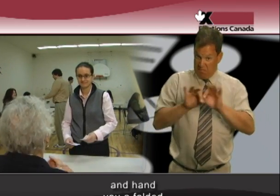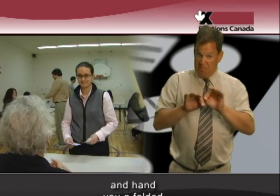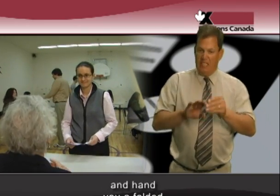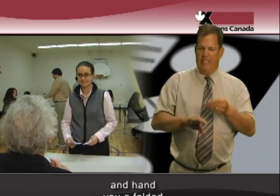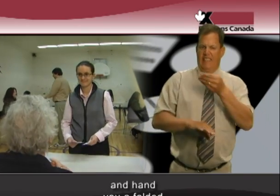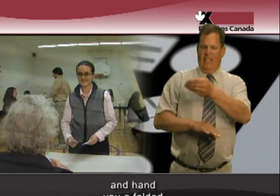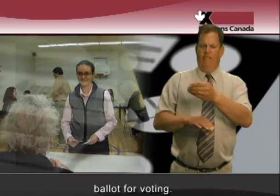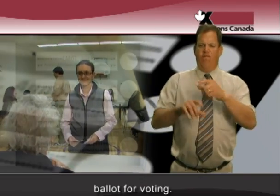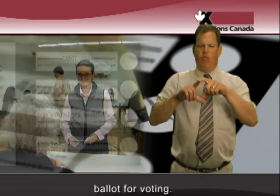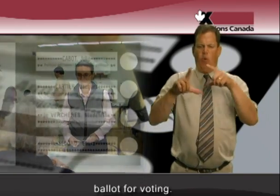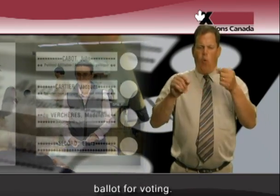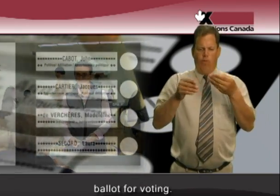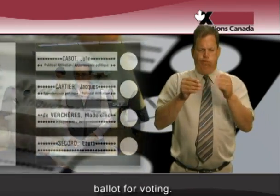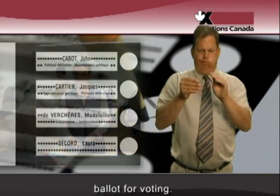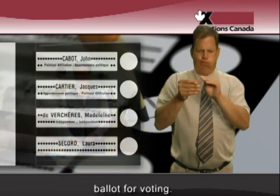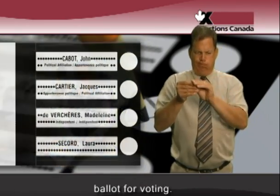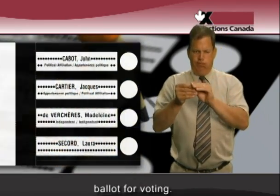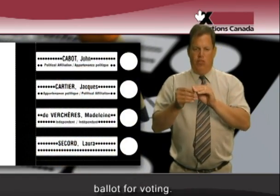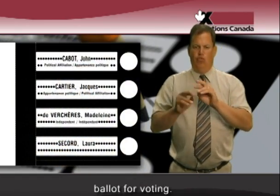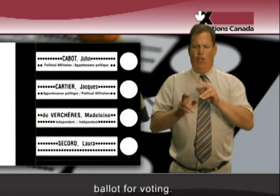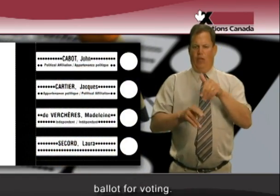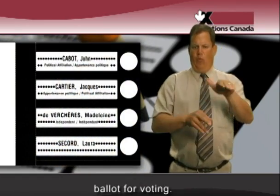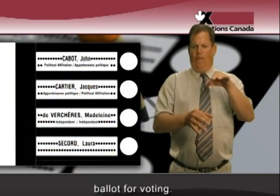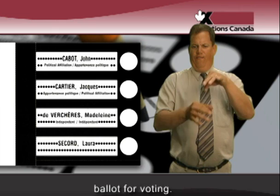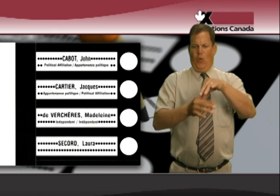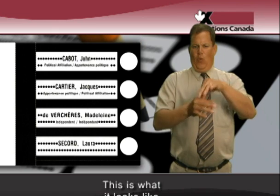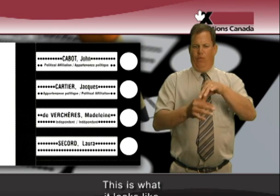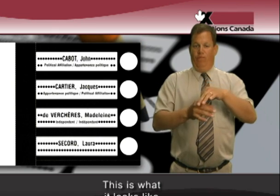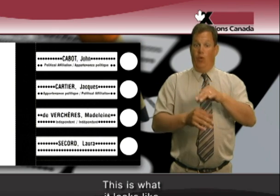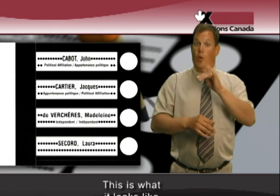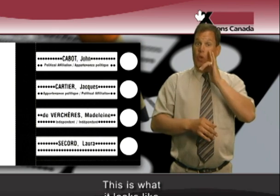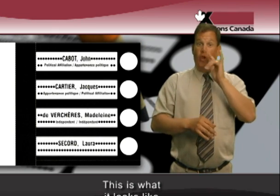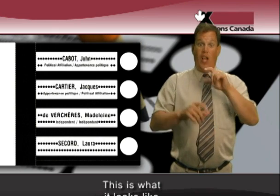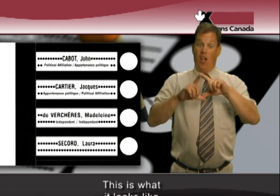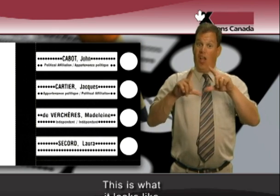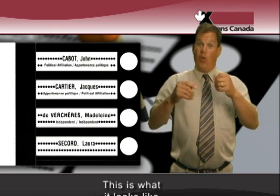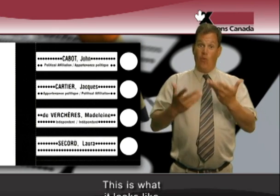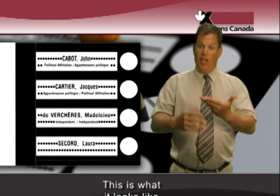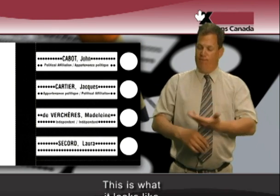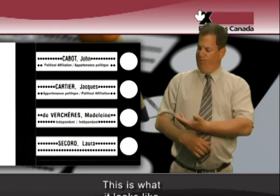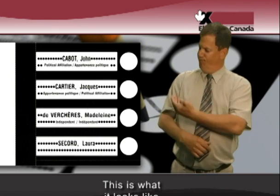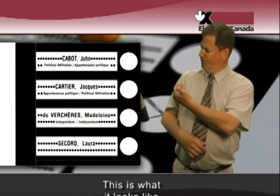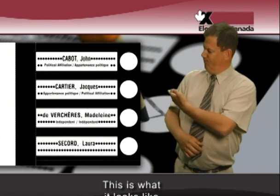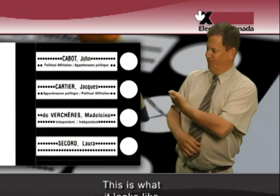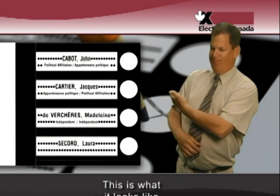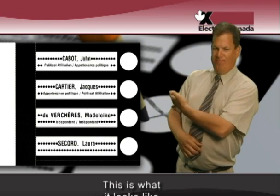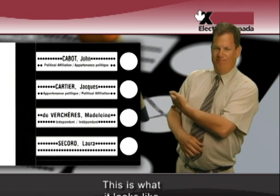And hand you a folded ballot for voting. This is what it looks like.